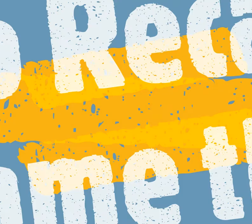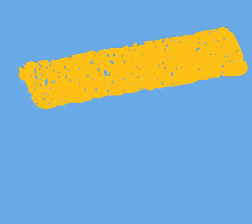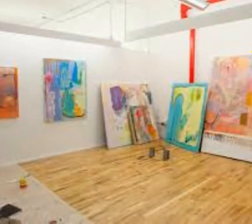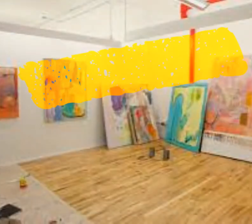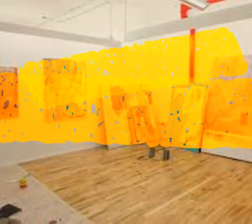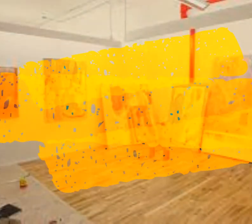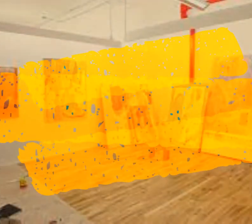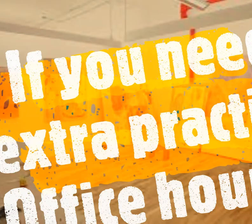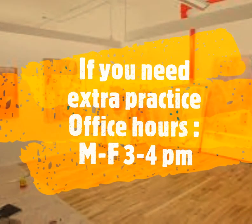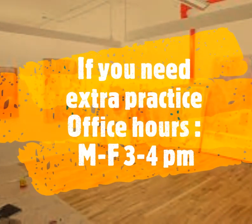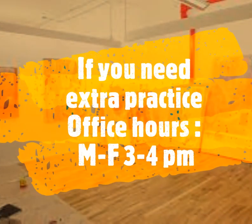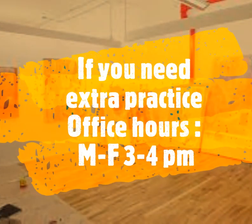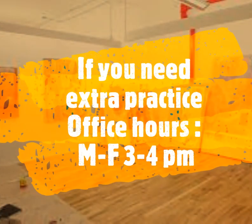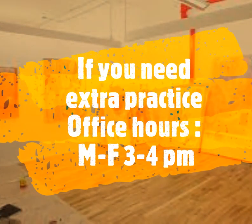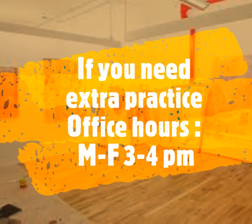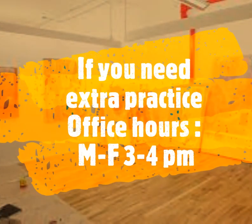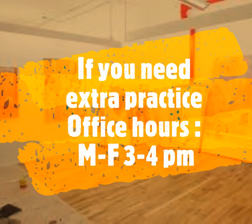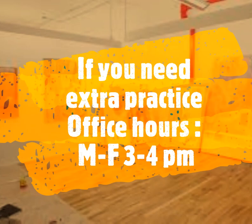That is the answer to your exit ticket.